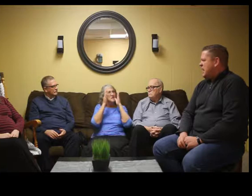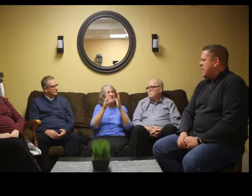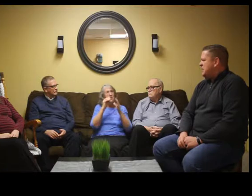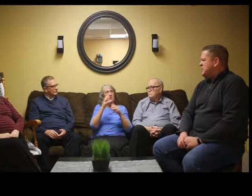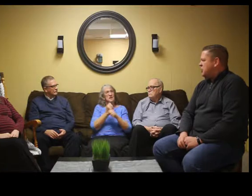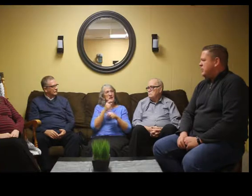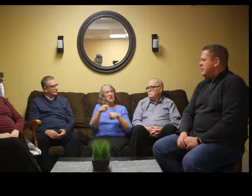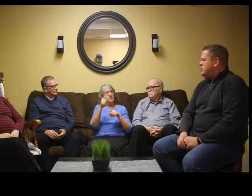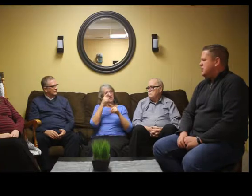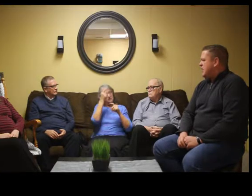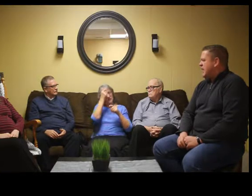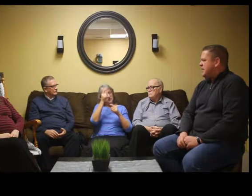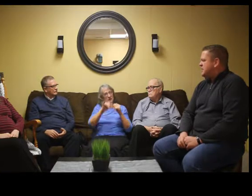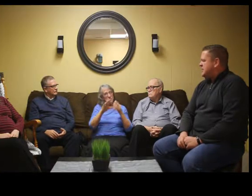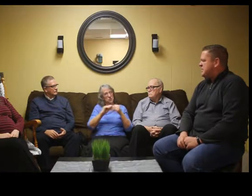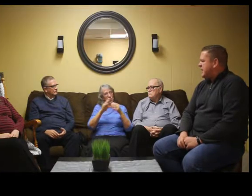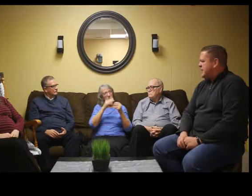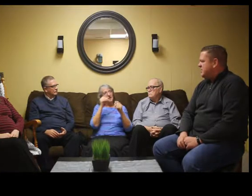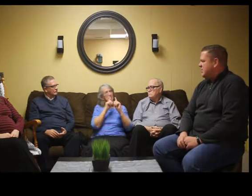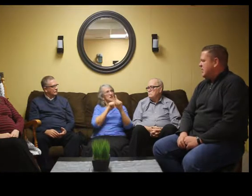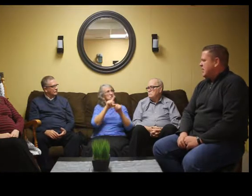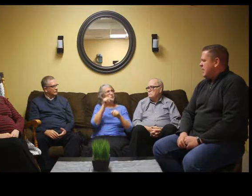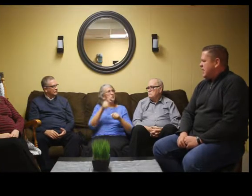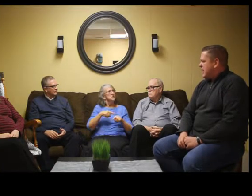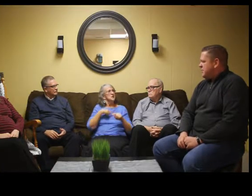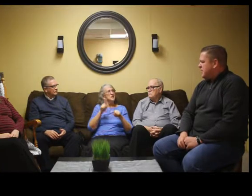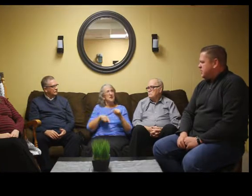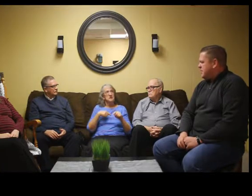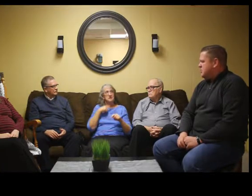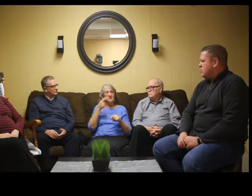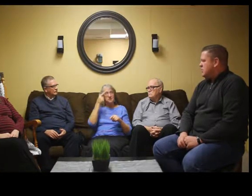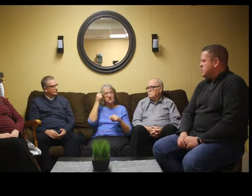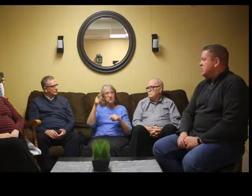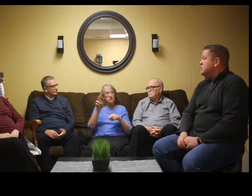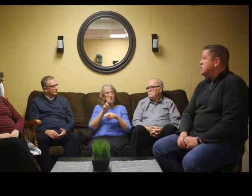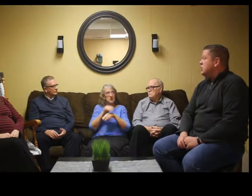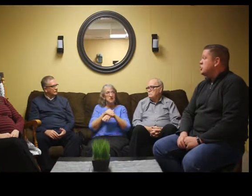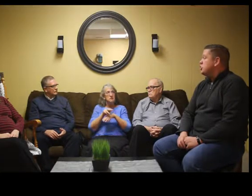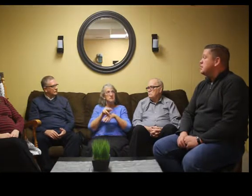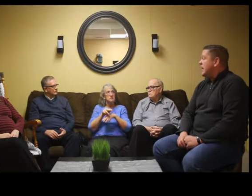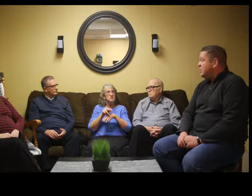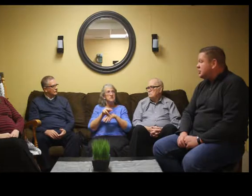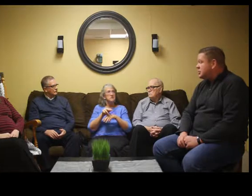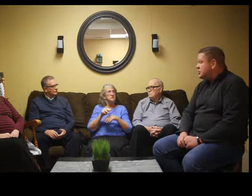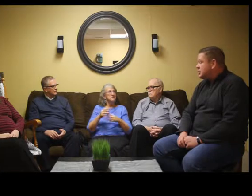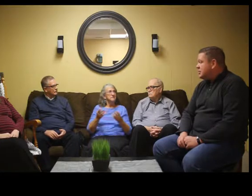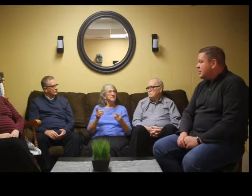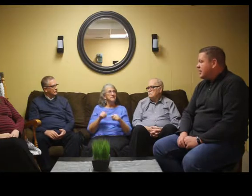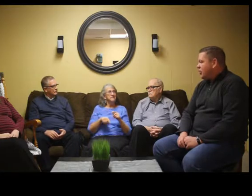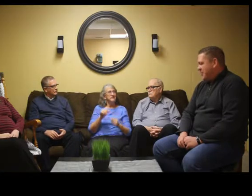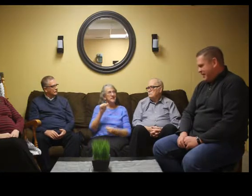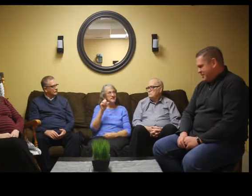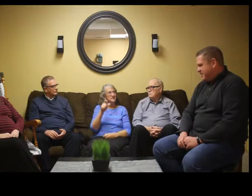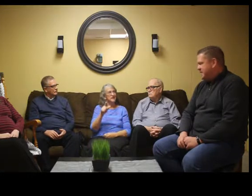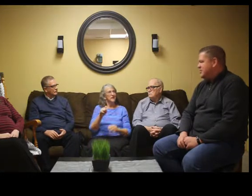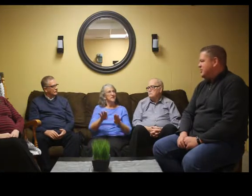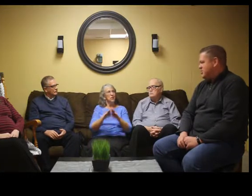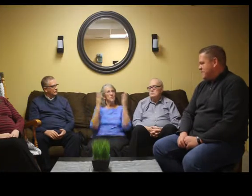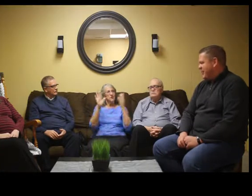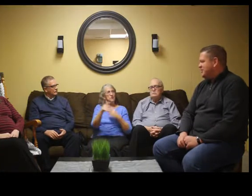get these, or many teachers say, I can't get these kids to pay attention, and I can't get them to understand my stories. I said, it's because you're using English. Go back to the basics and use American Sign